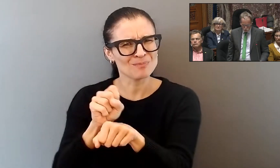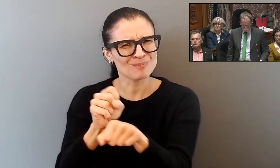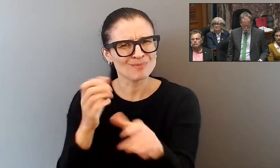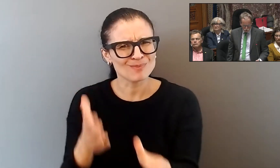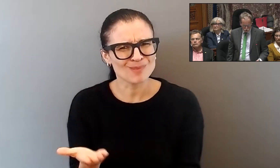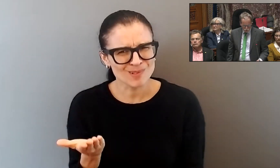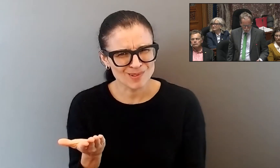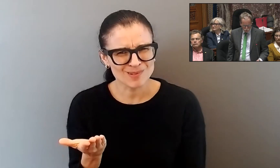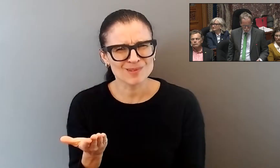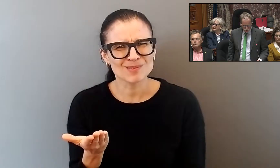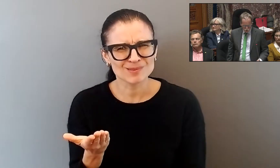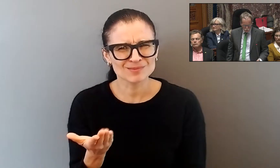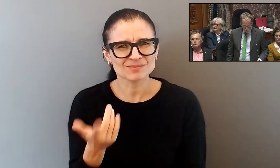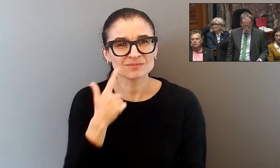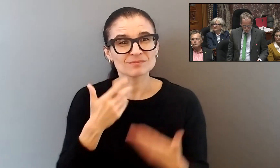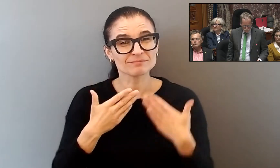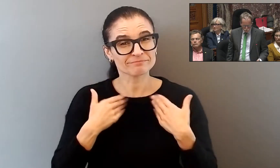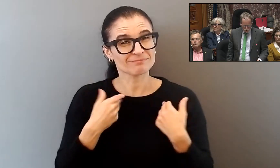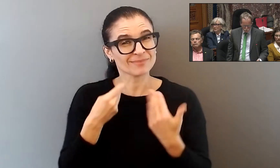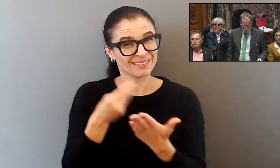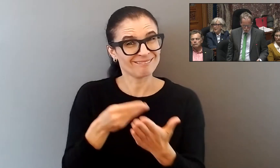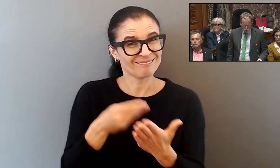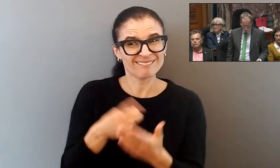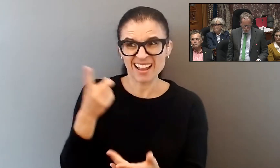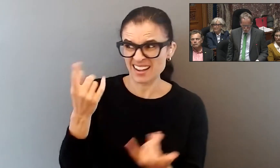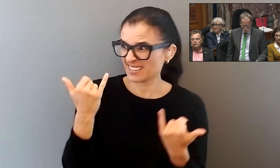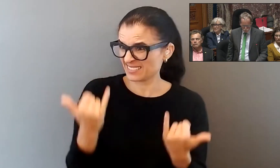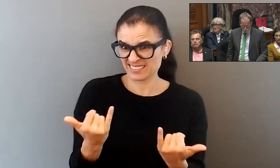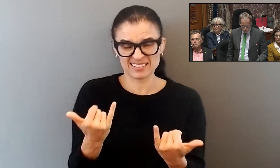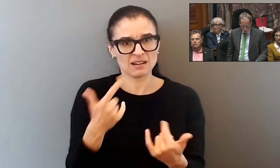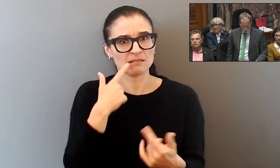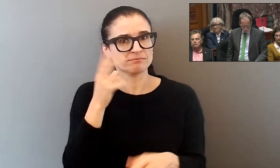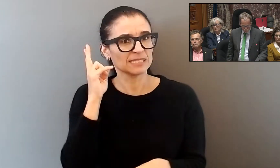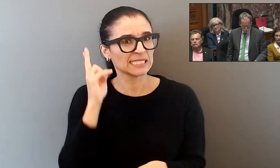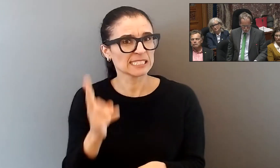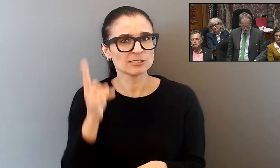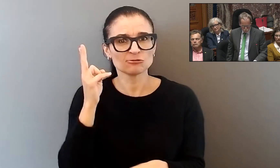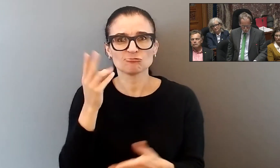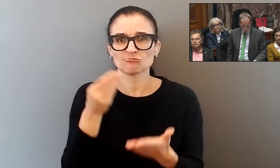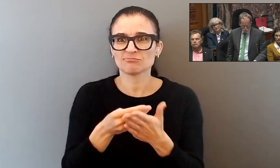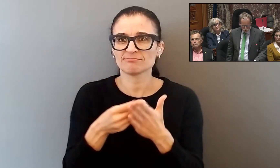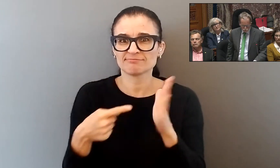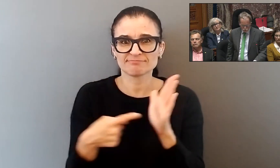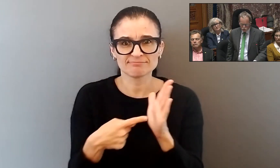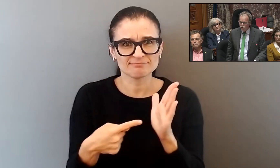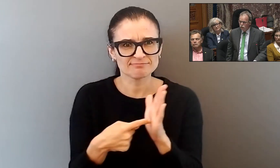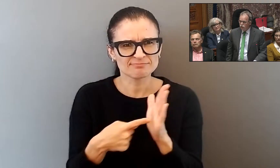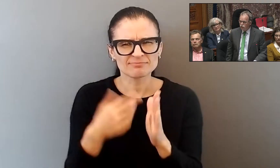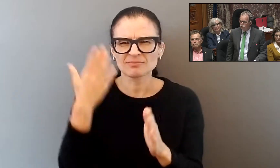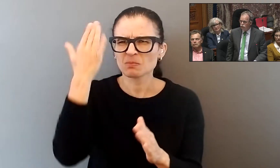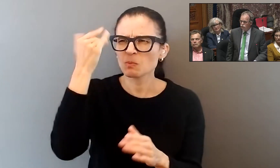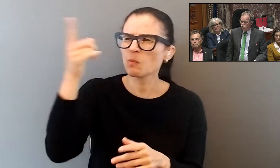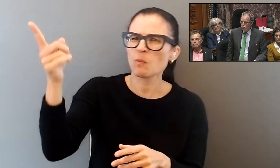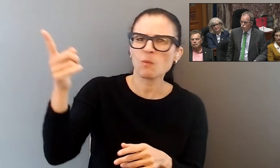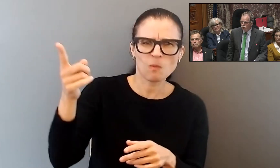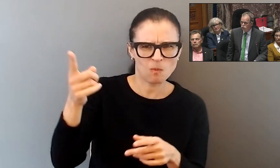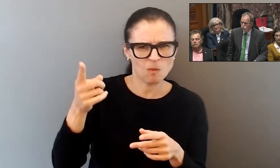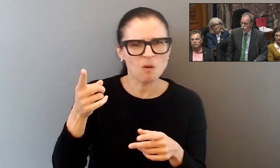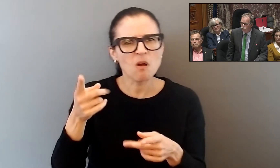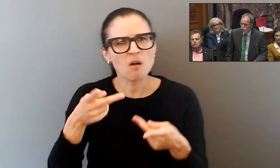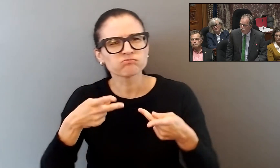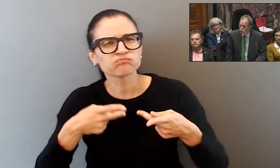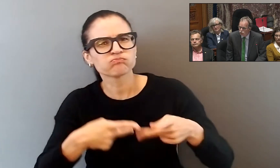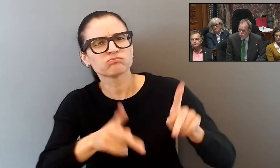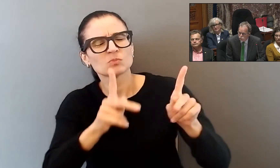for working British Columbians, why is this government allowing multimillionaires a break? And will the minister commit to closing